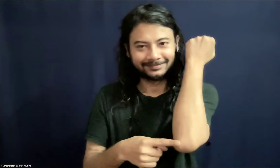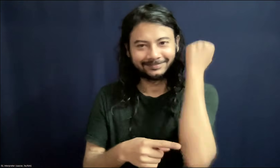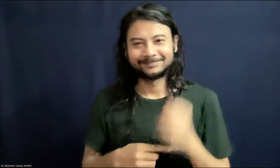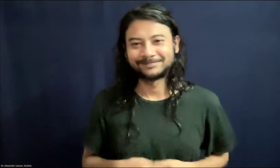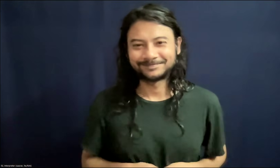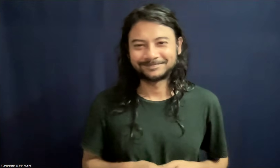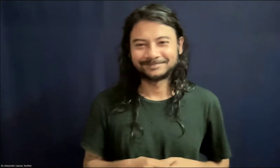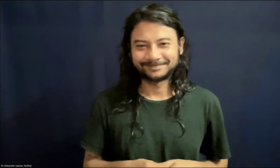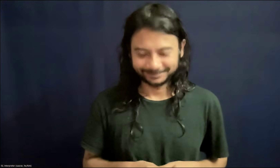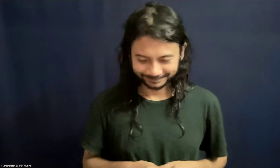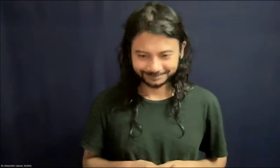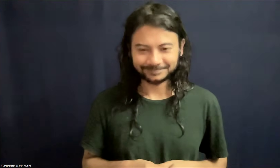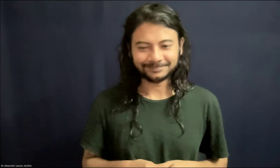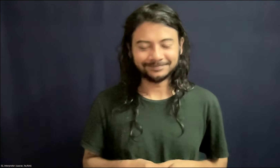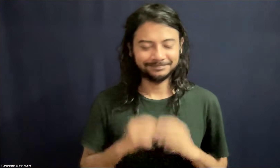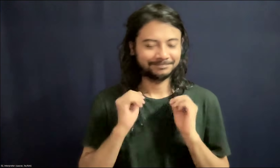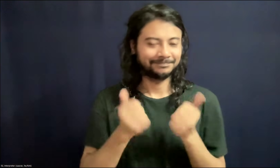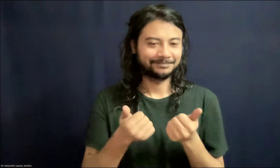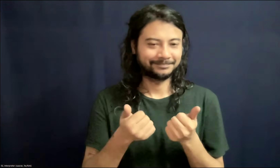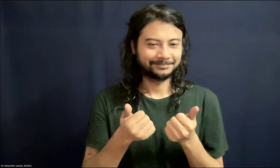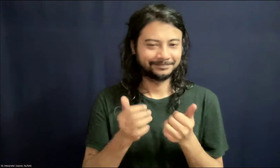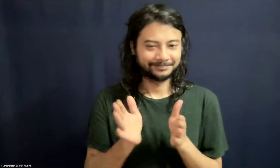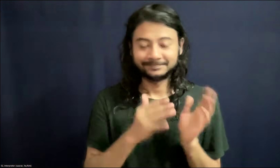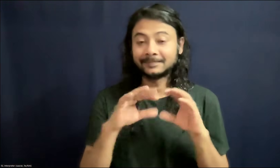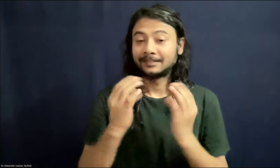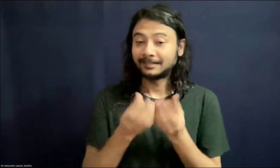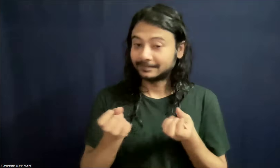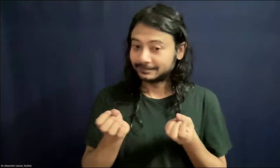So, let's start our class with our prayers to Srila Prabhupada.